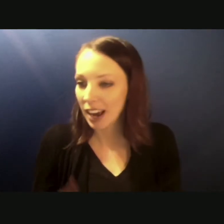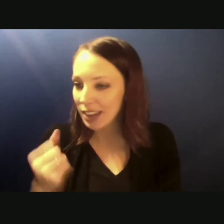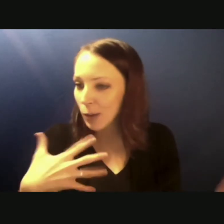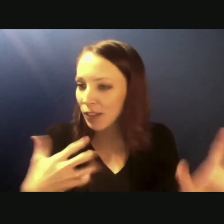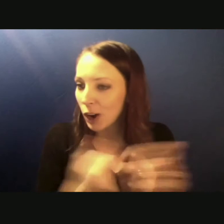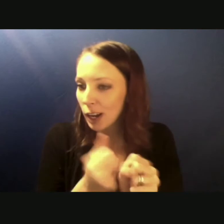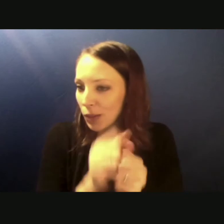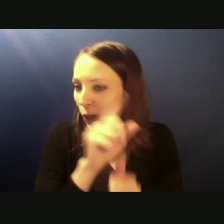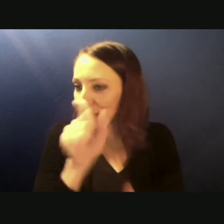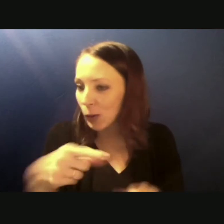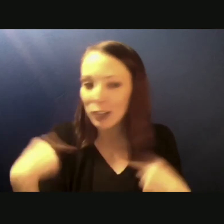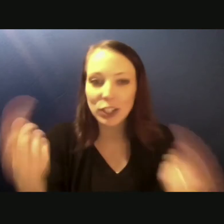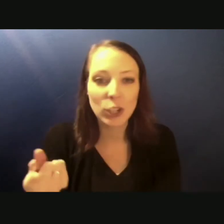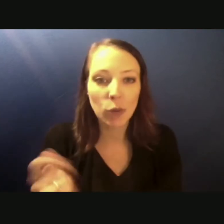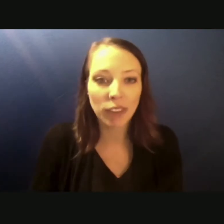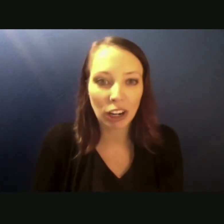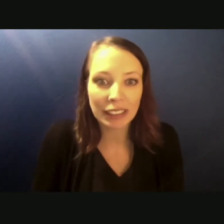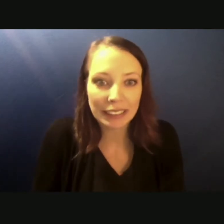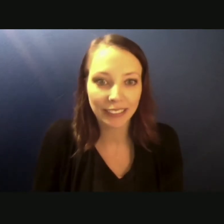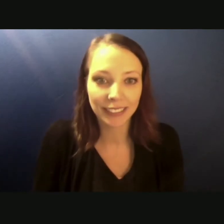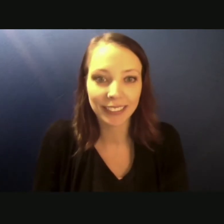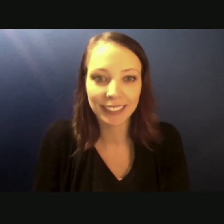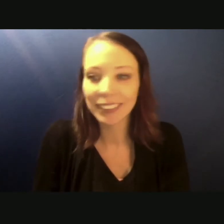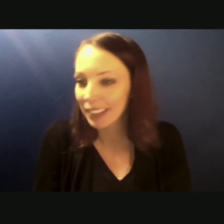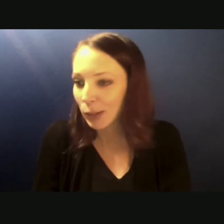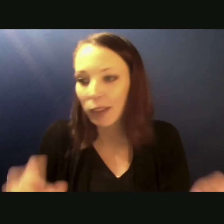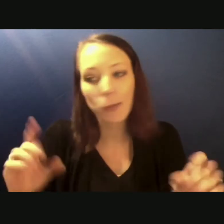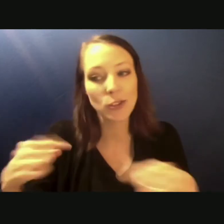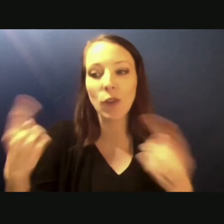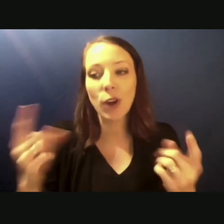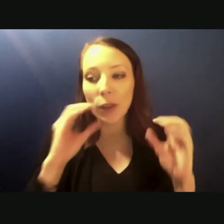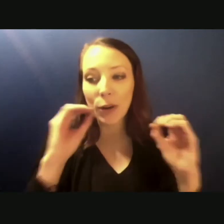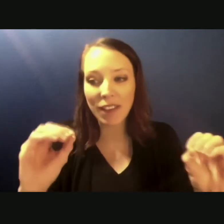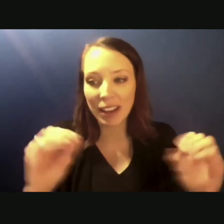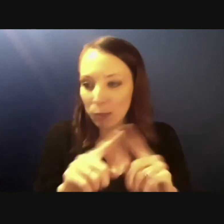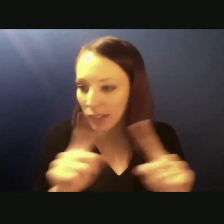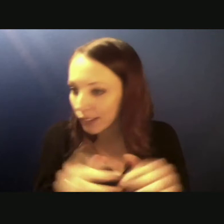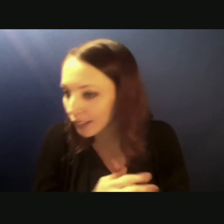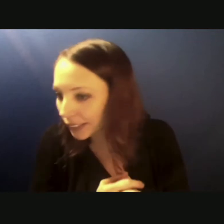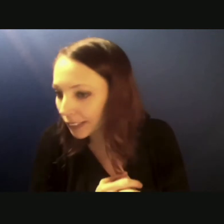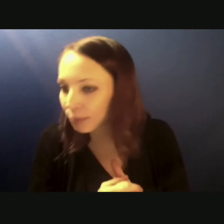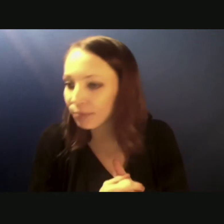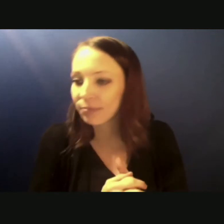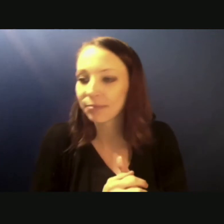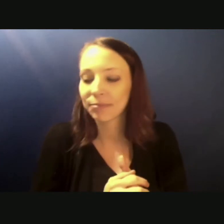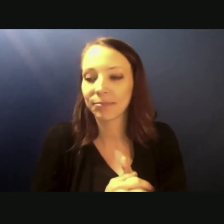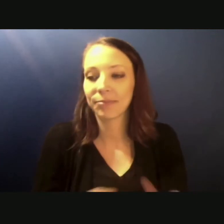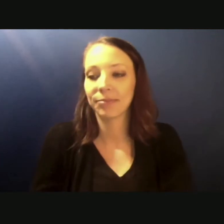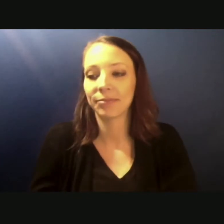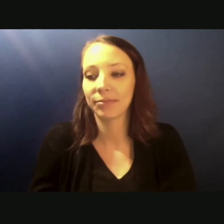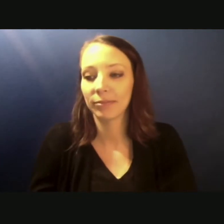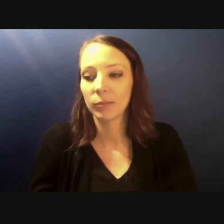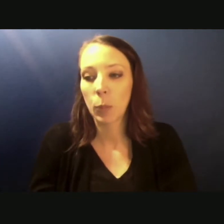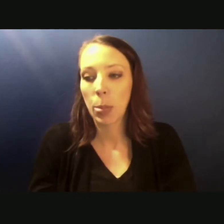I think I've caught up with all of the questions so far. Some more questions. Okay. So far, we don't have any, but.